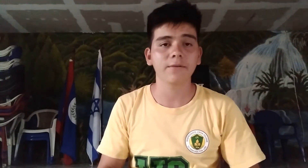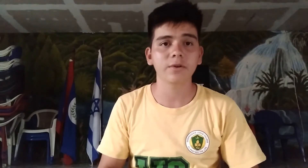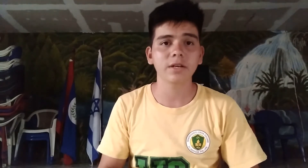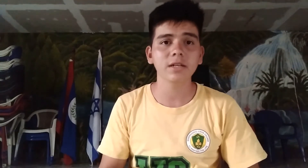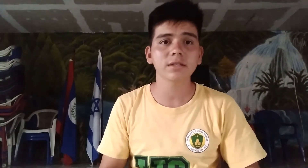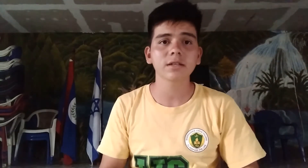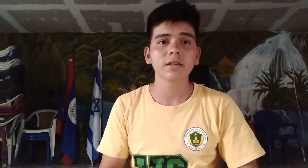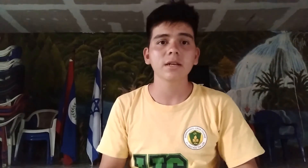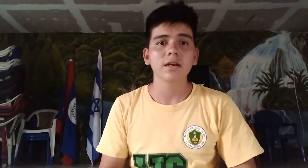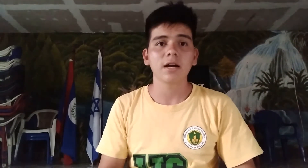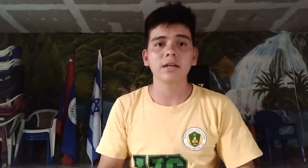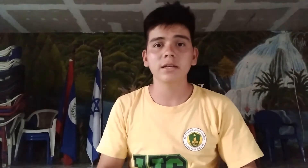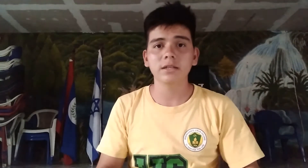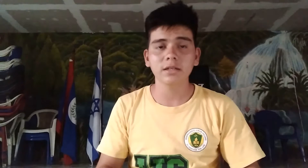after this, and it is